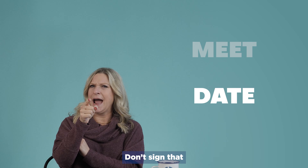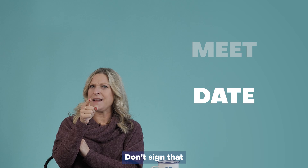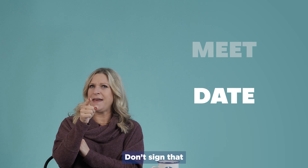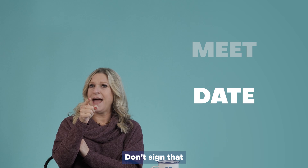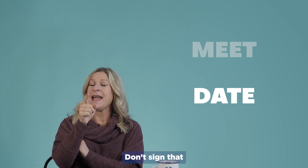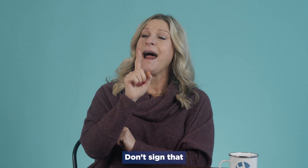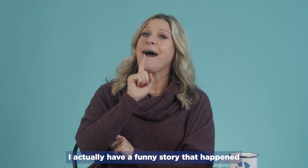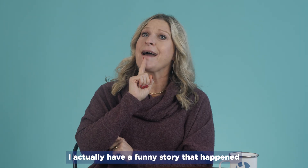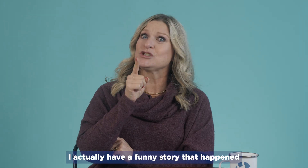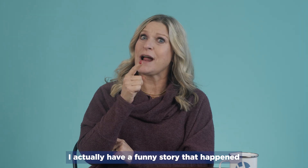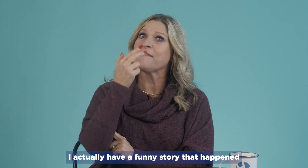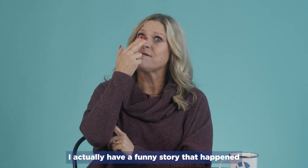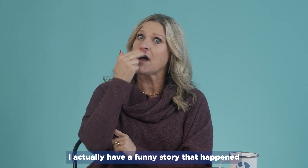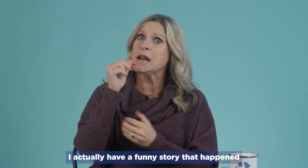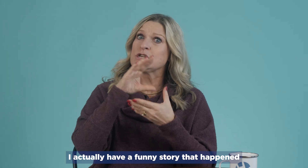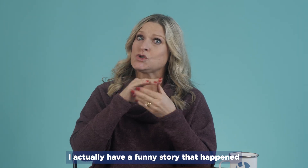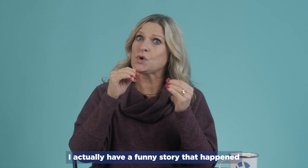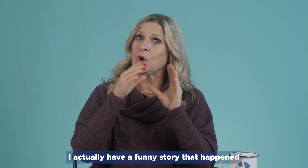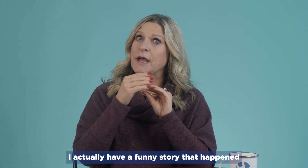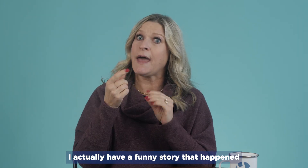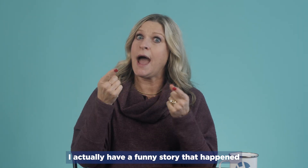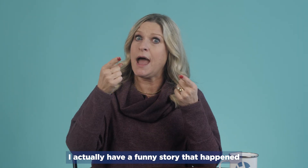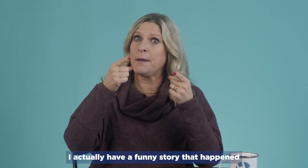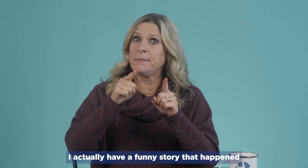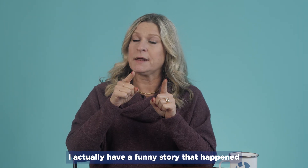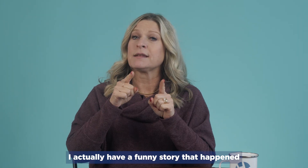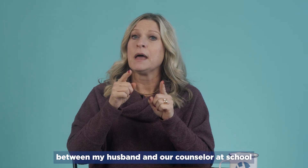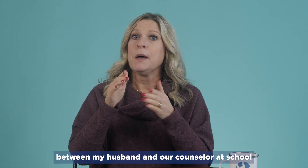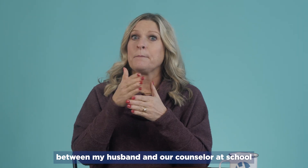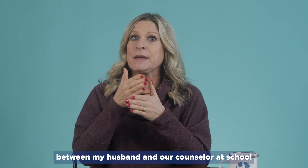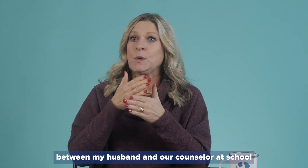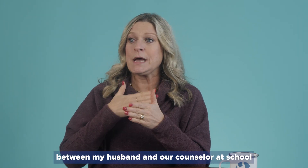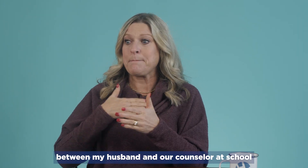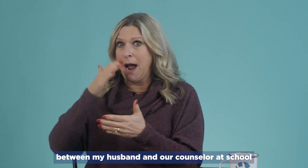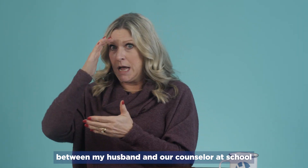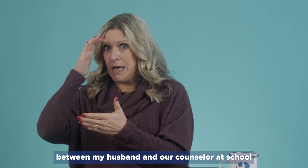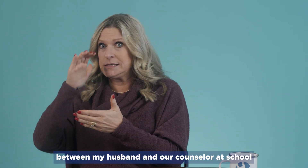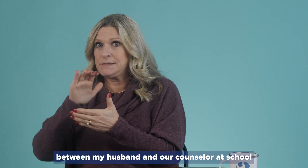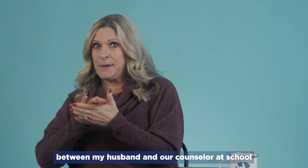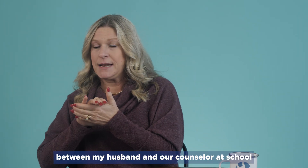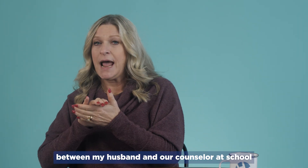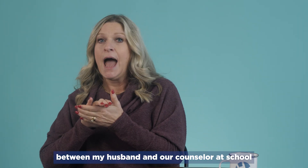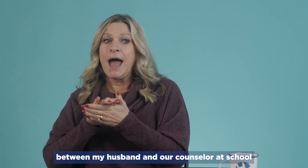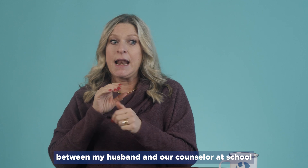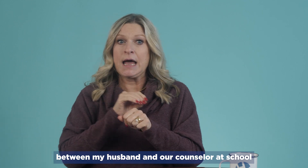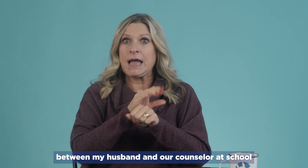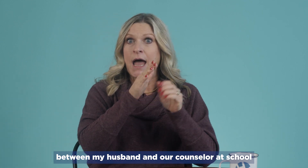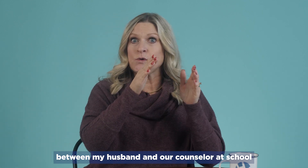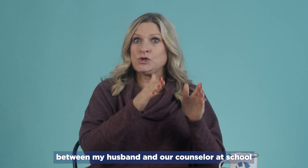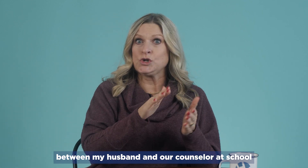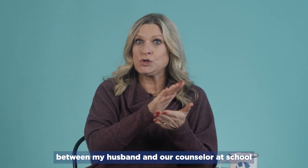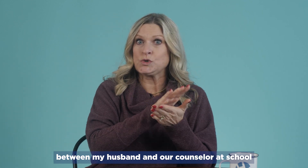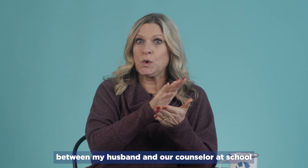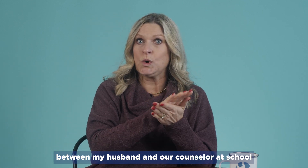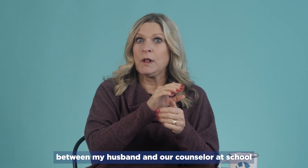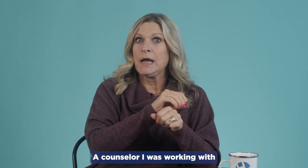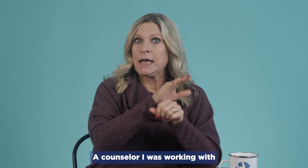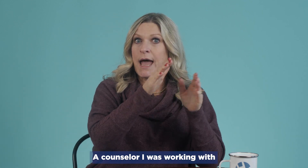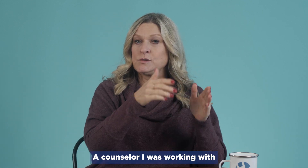sounds bad. I am to have a funny story that happened between my husband and a counselor